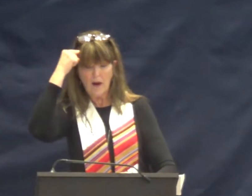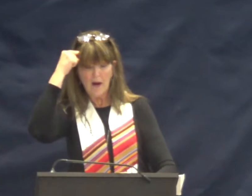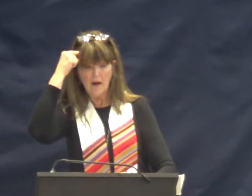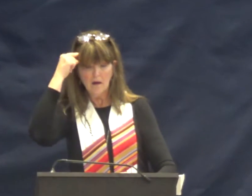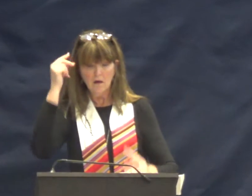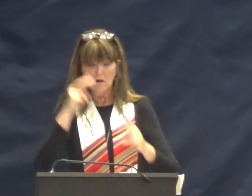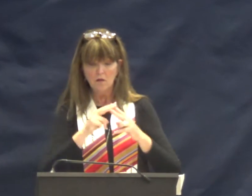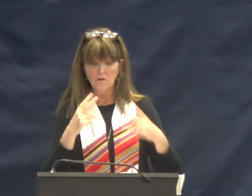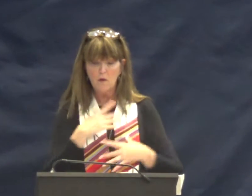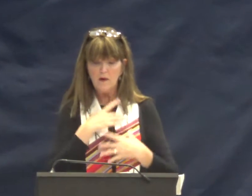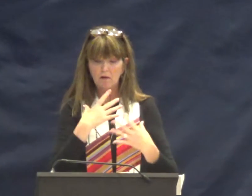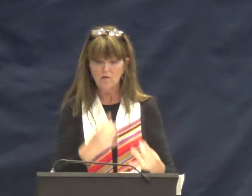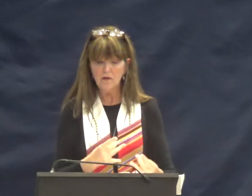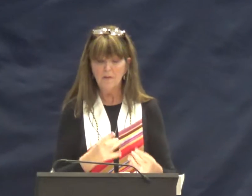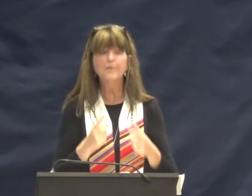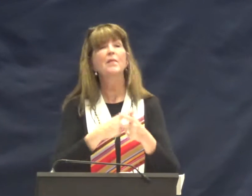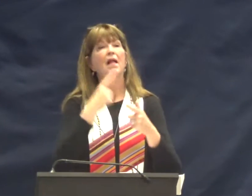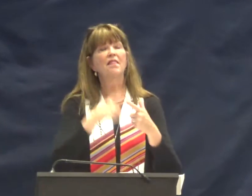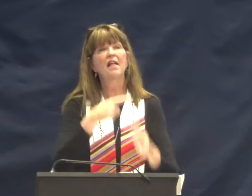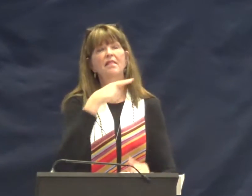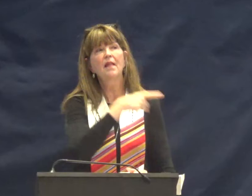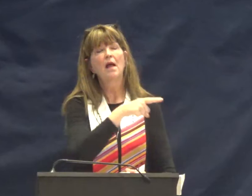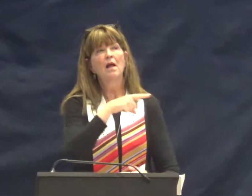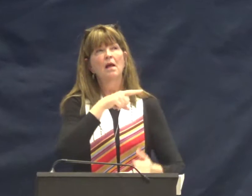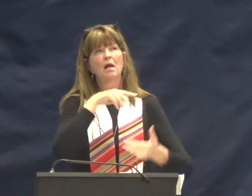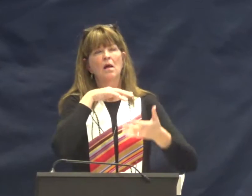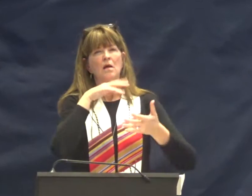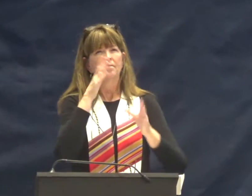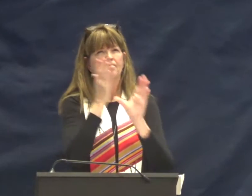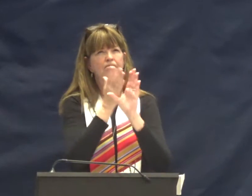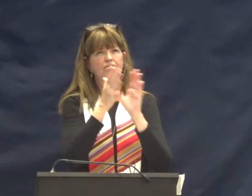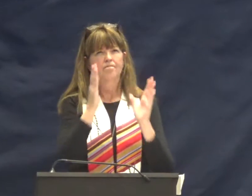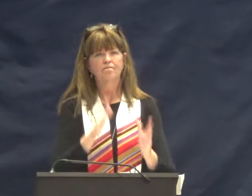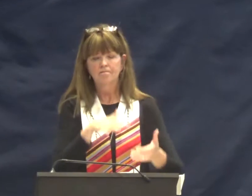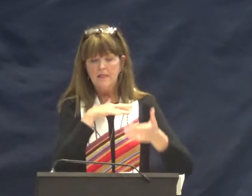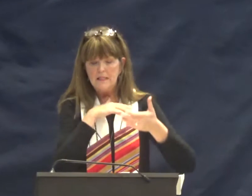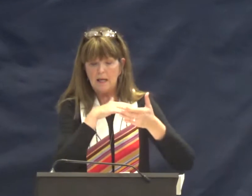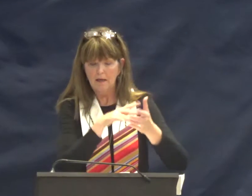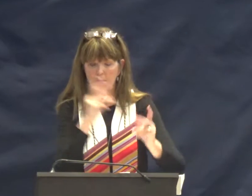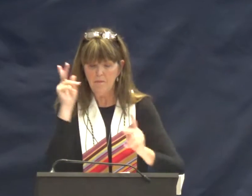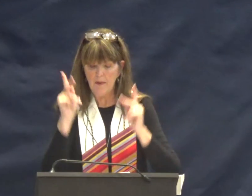impacts just come onto the surface, which I thought was very interesting.